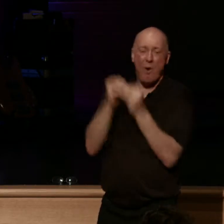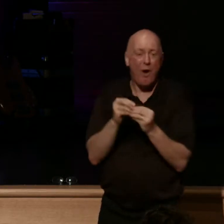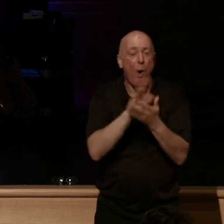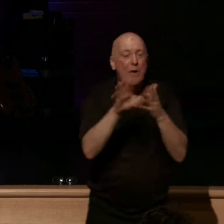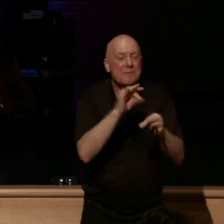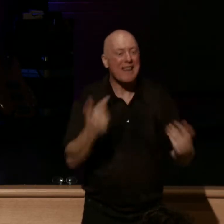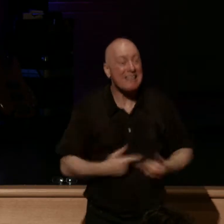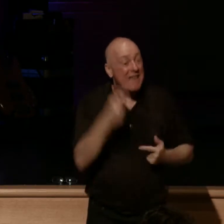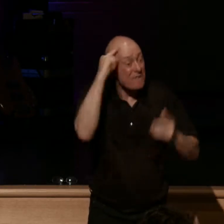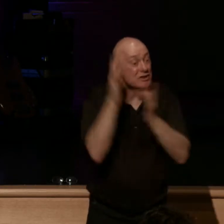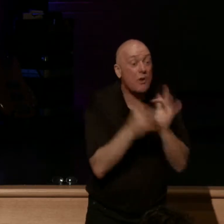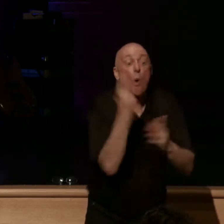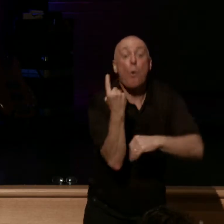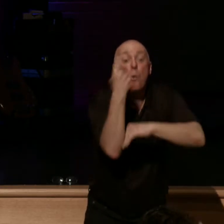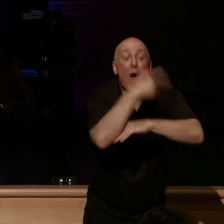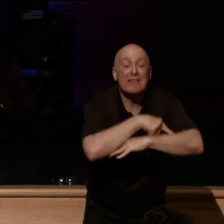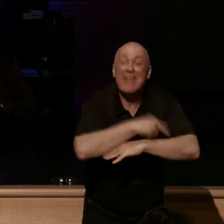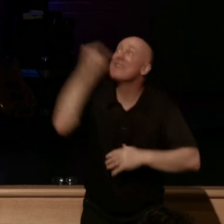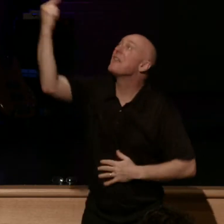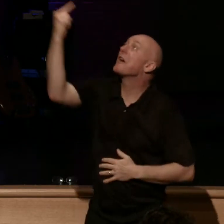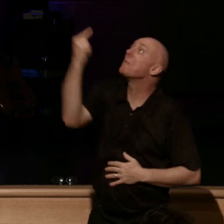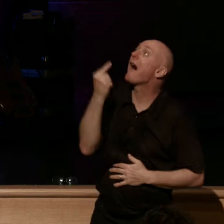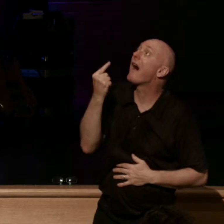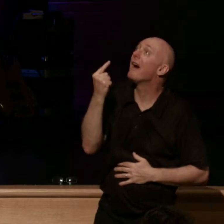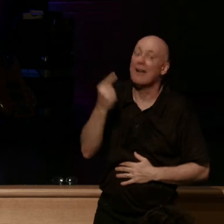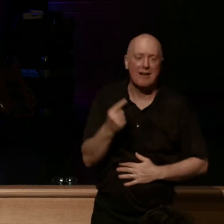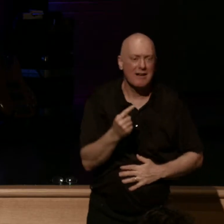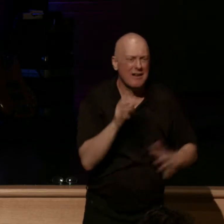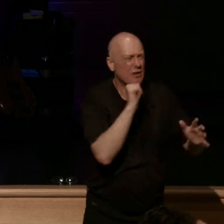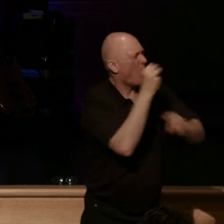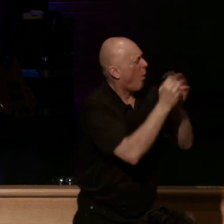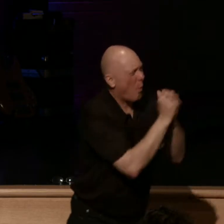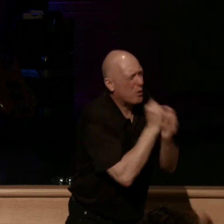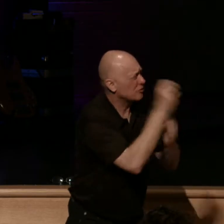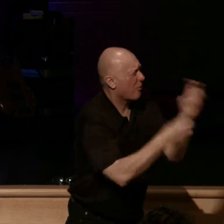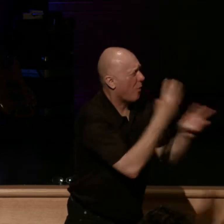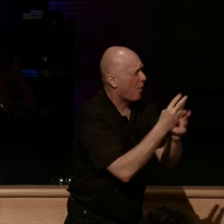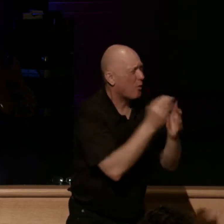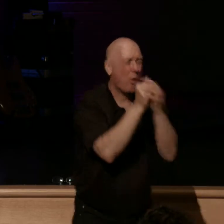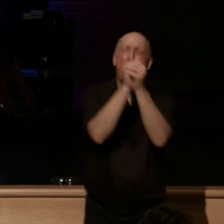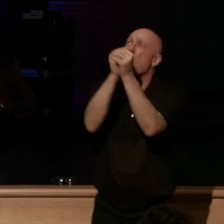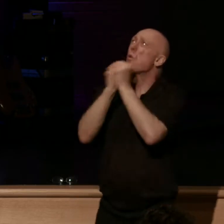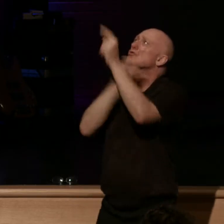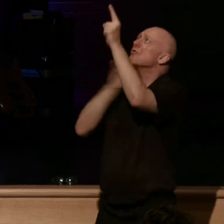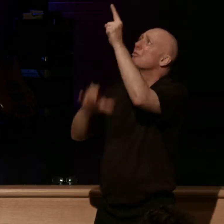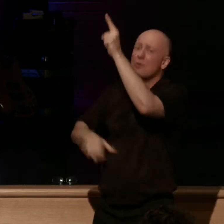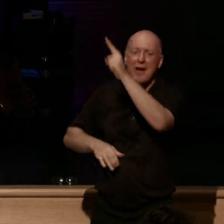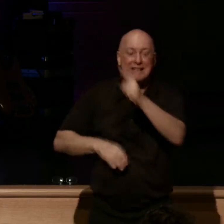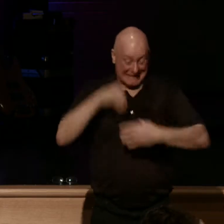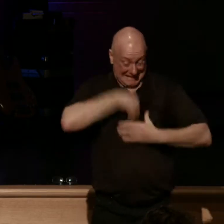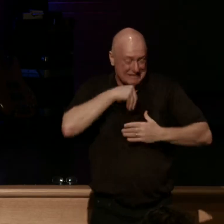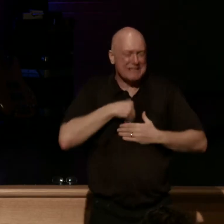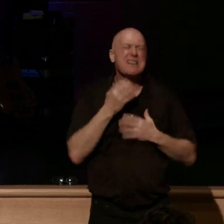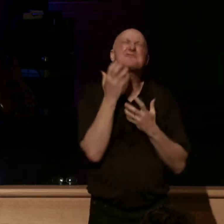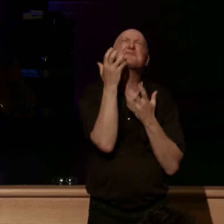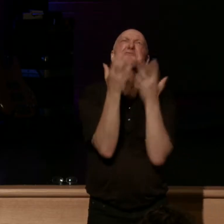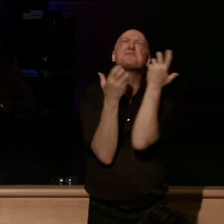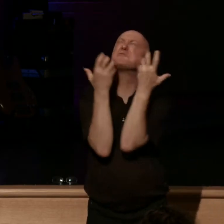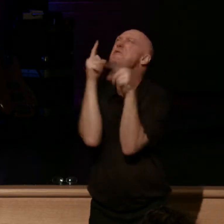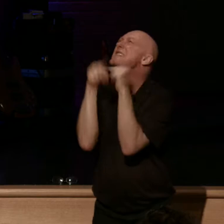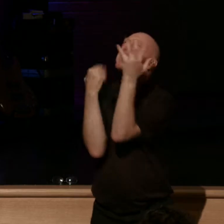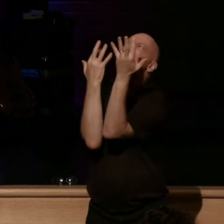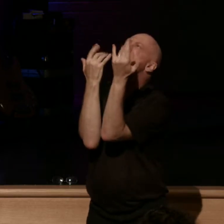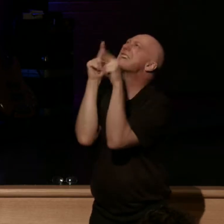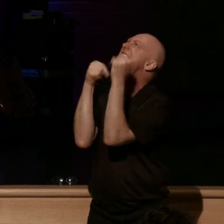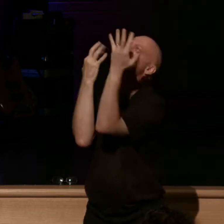live for Jesus. And then one day he's going to return. The Spirit of God says, don't worship the world. Worship Christ. Groan inwardly as we wait